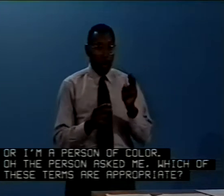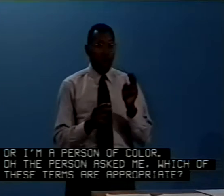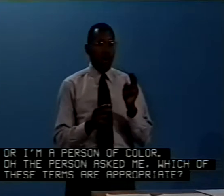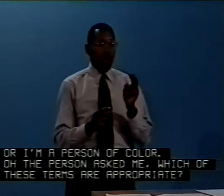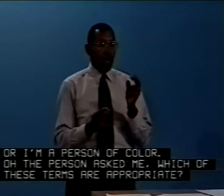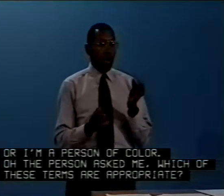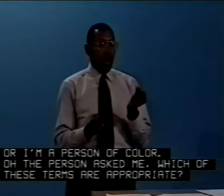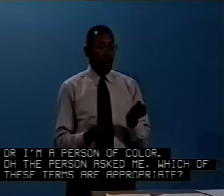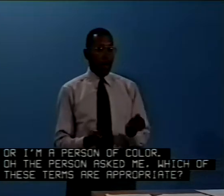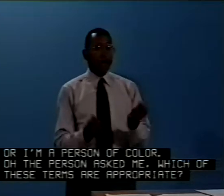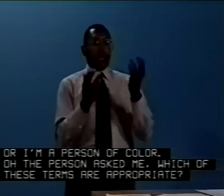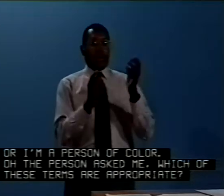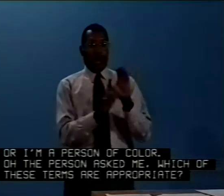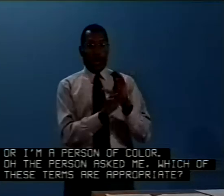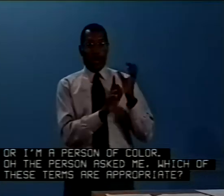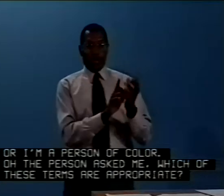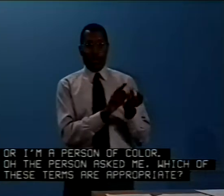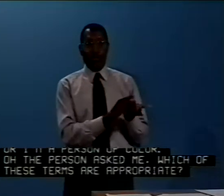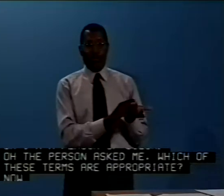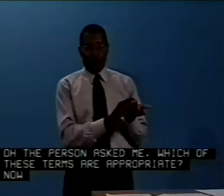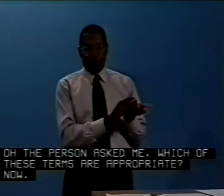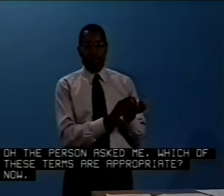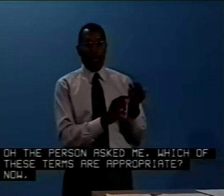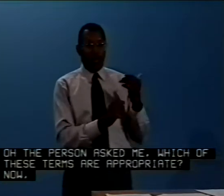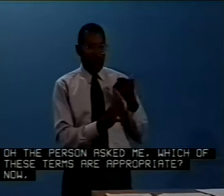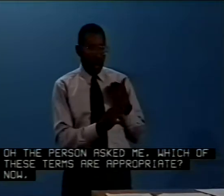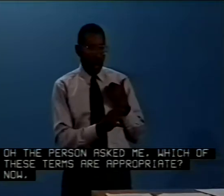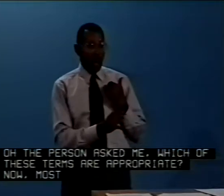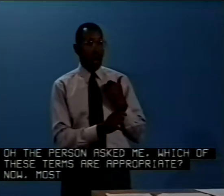Now, most black deaf people are multicultural.